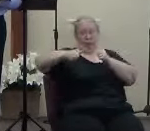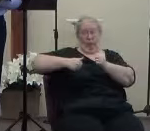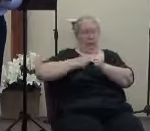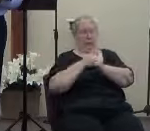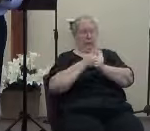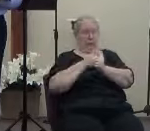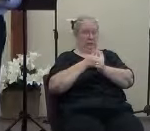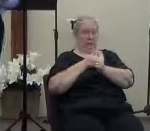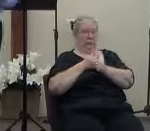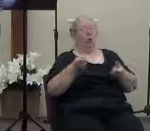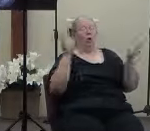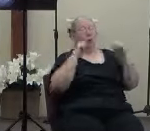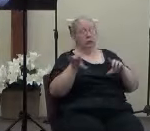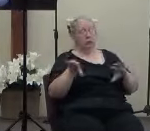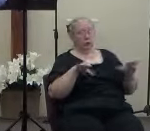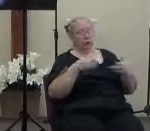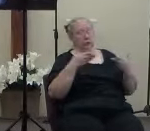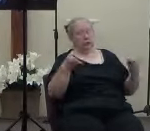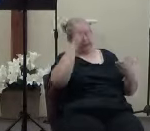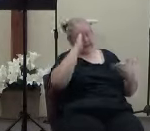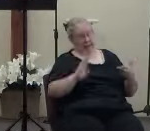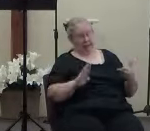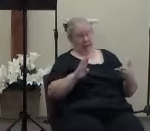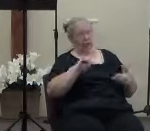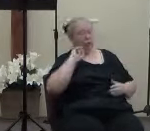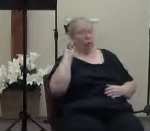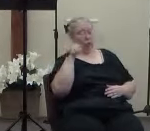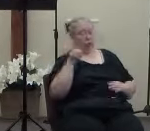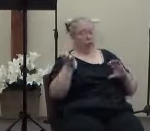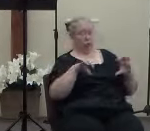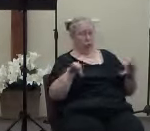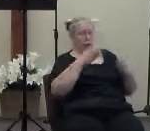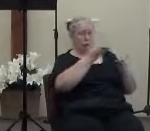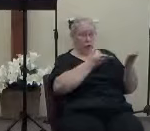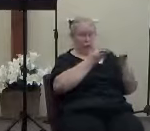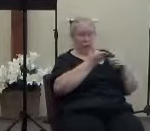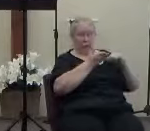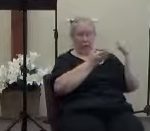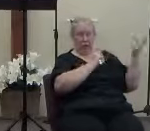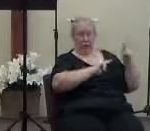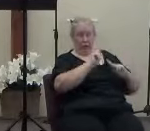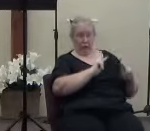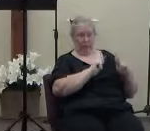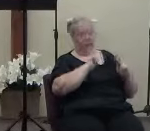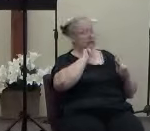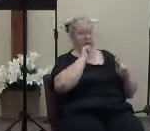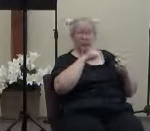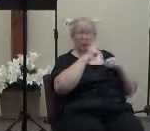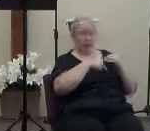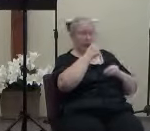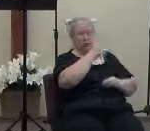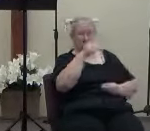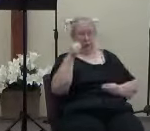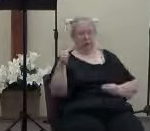When you're doing what God has commanded you to do, and you're serving others, and it's not about you anymore, the light, the